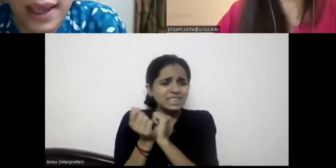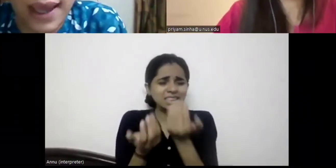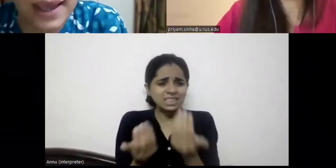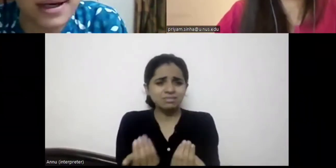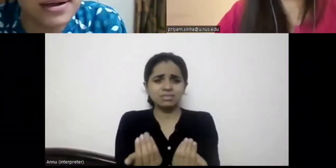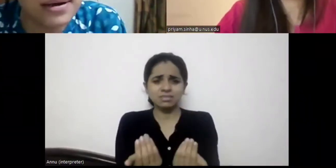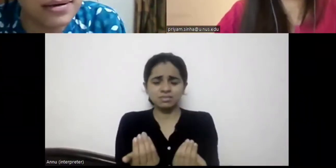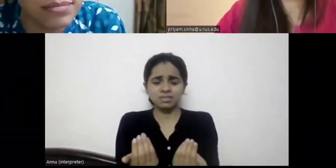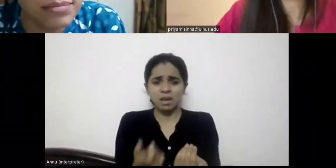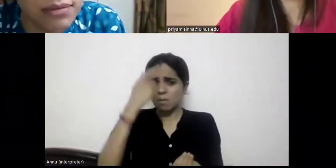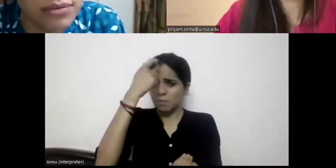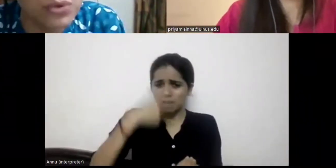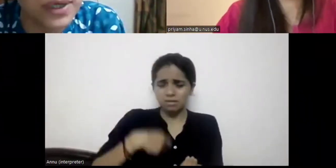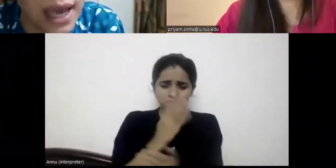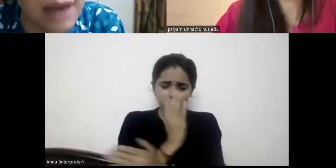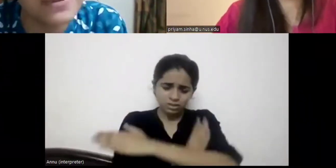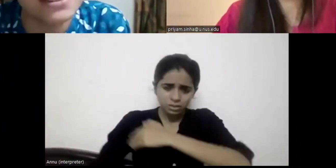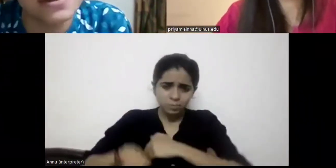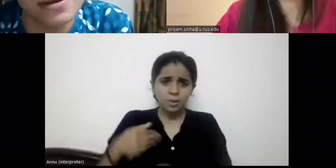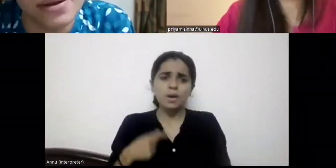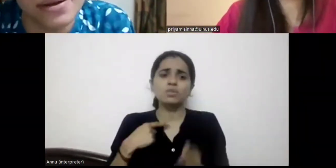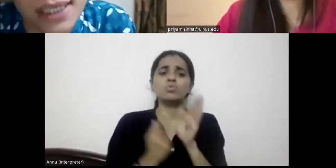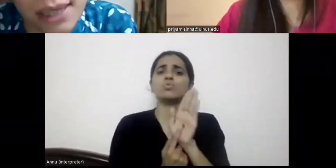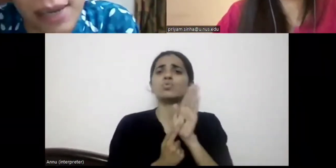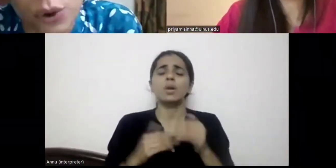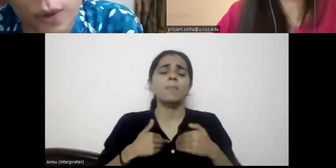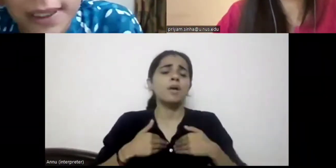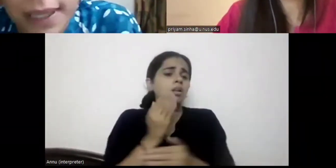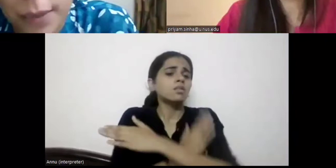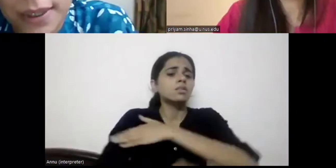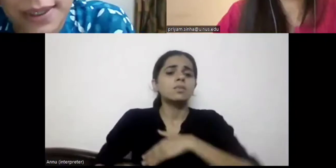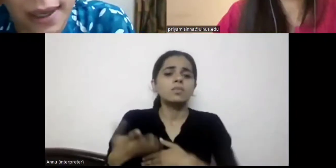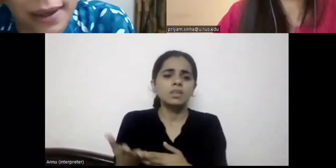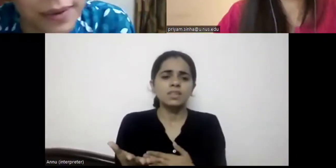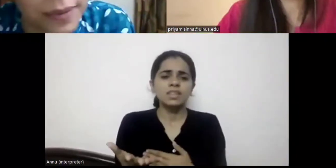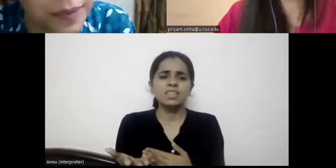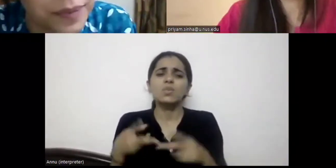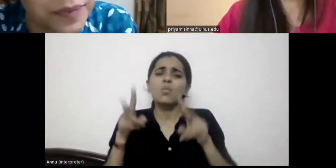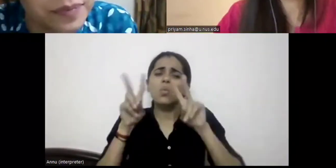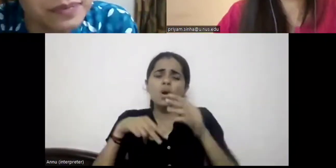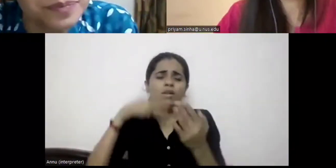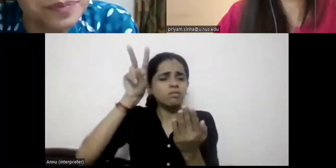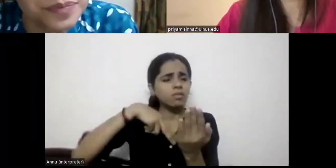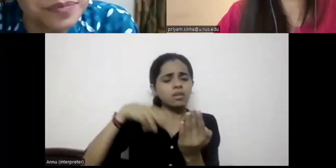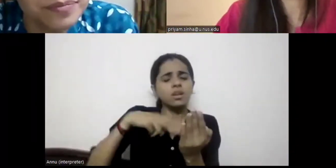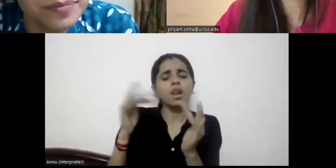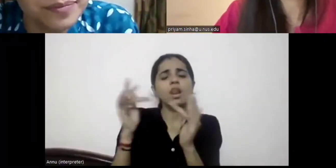over, and you can have this reading by Tobin Sivers there.